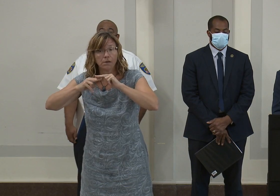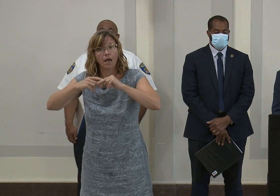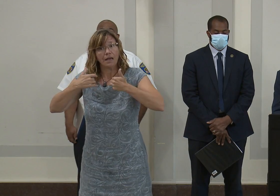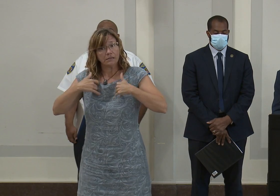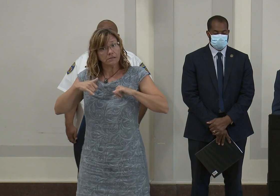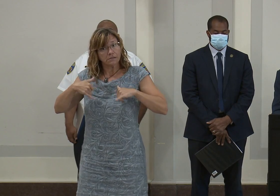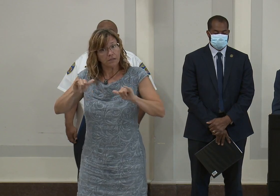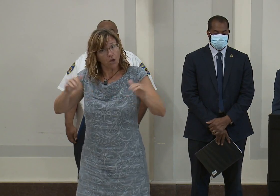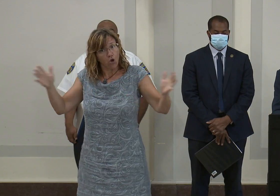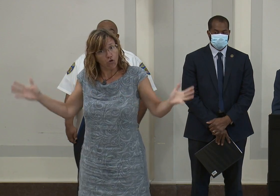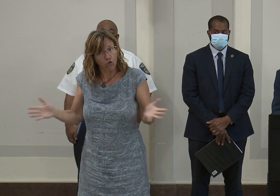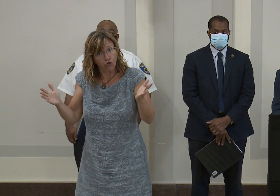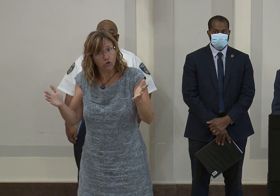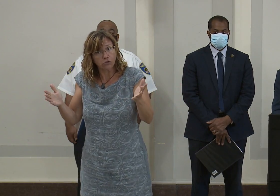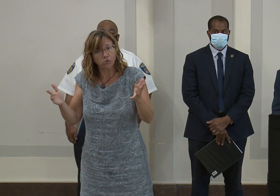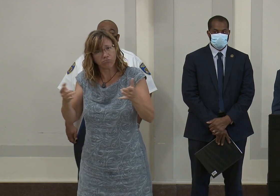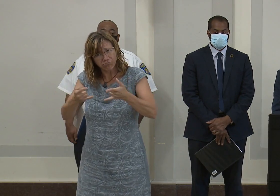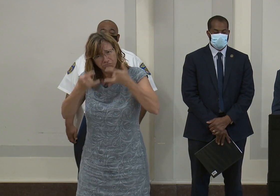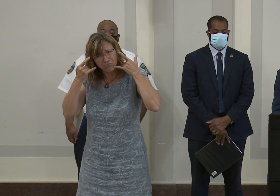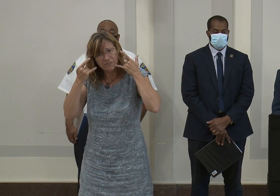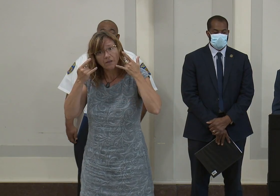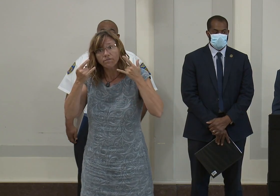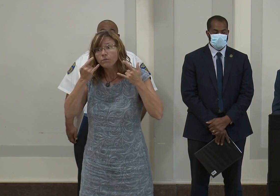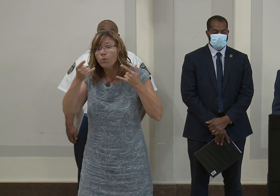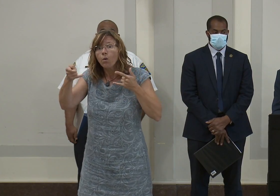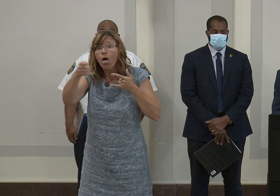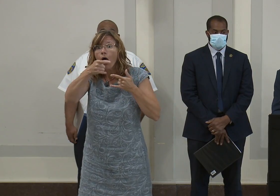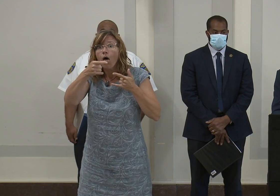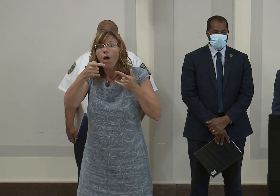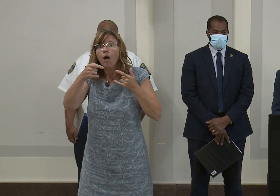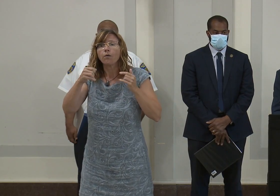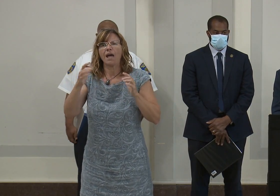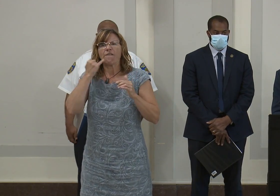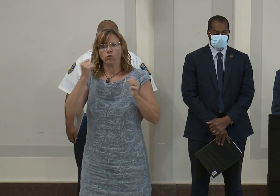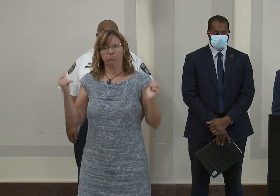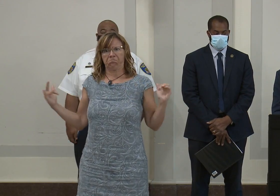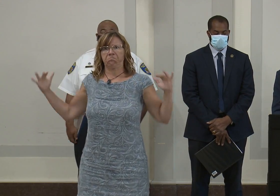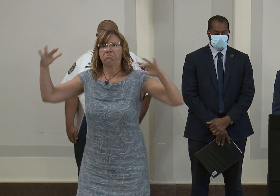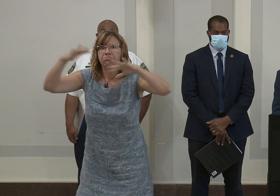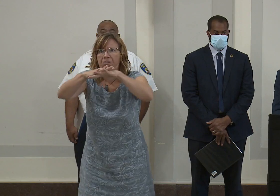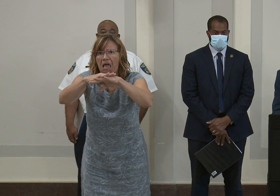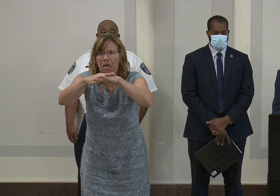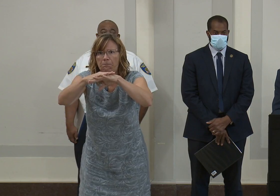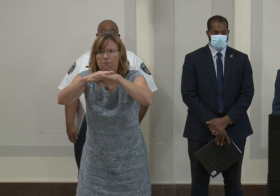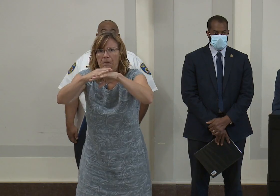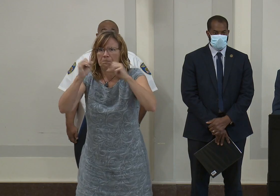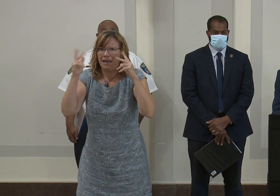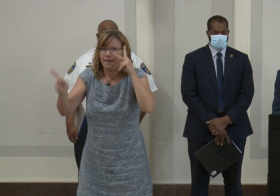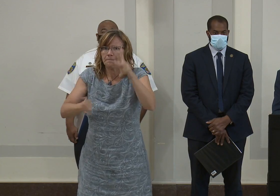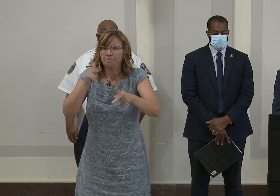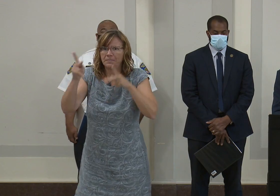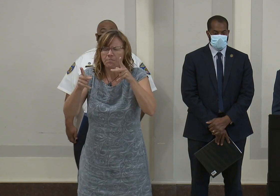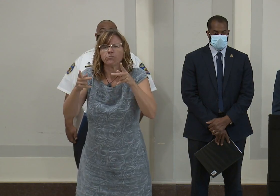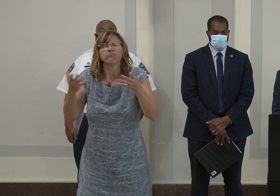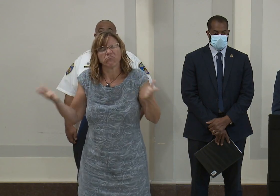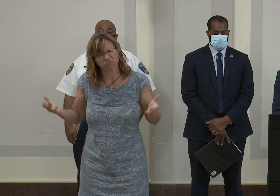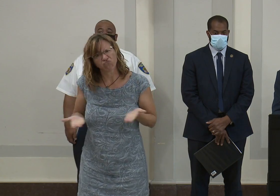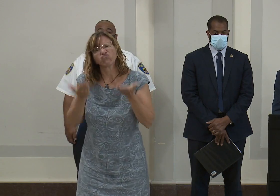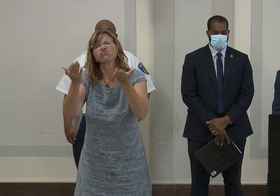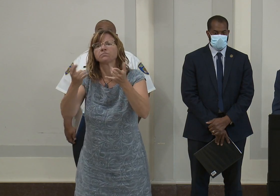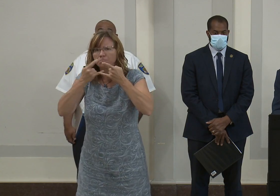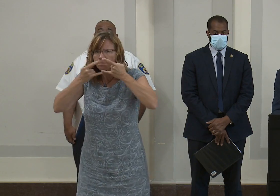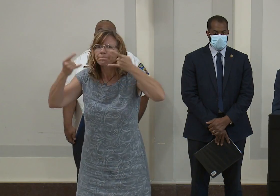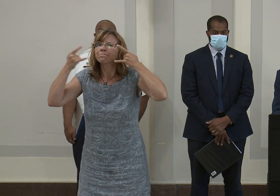or when they're in large crowds. As we continue to battle this pandemic and take steps toward recovery, keep in mind that COVID is